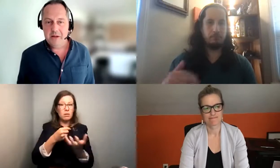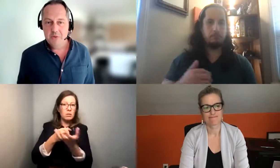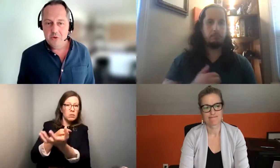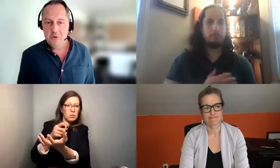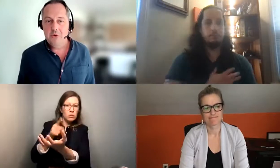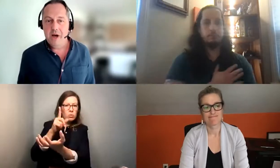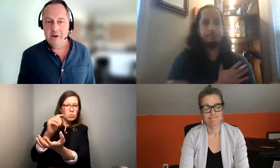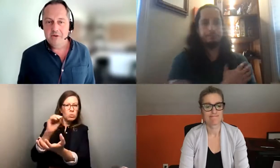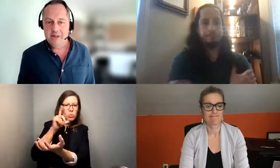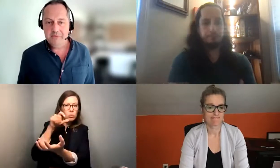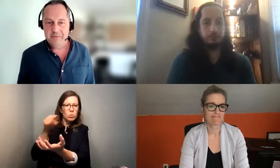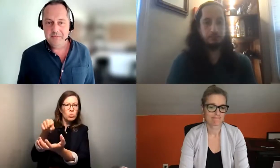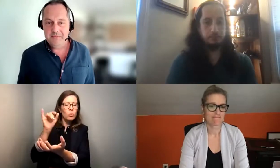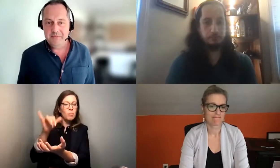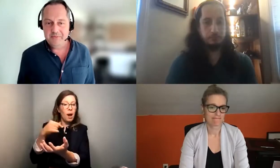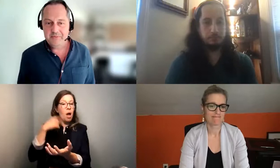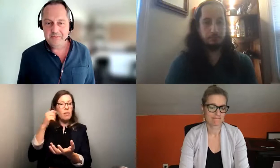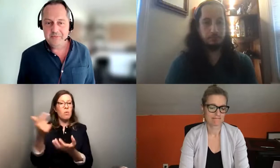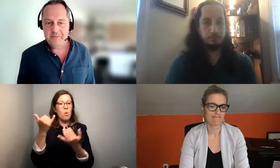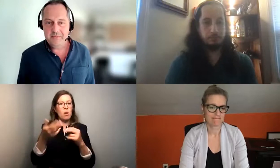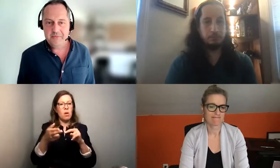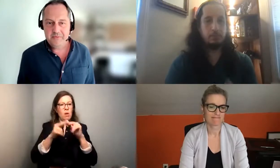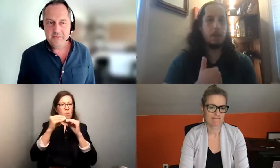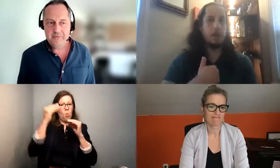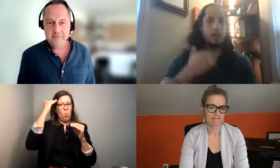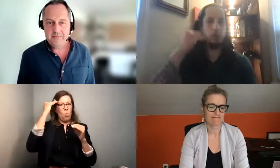we're all getting more and more aware of that.